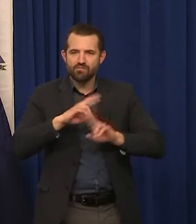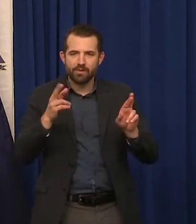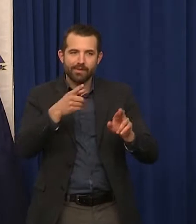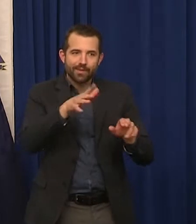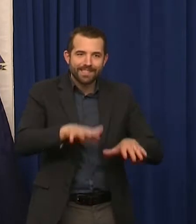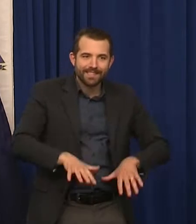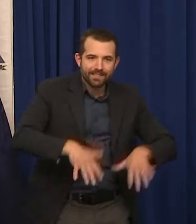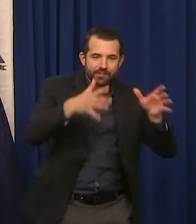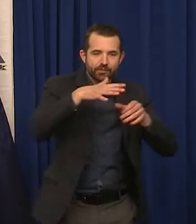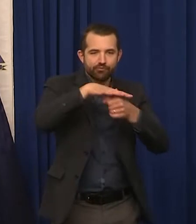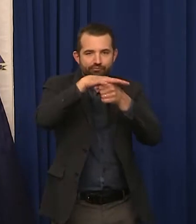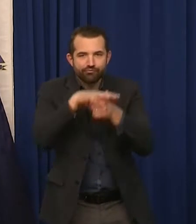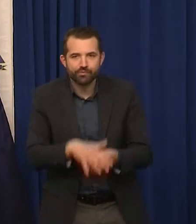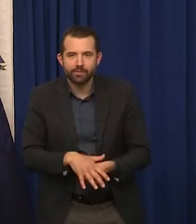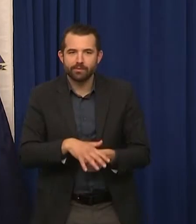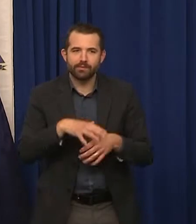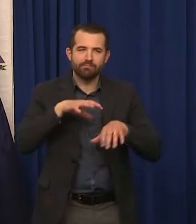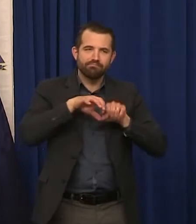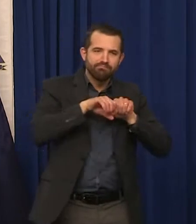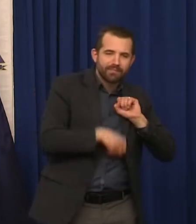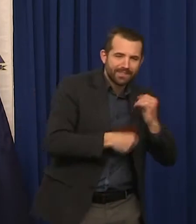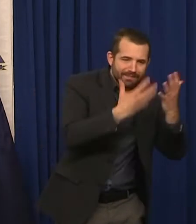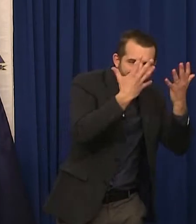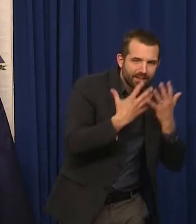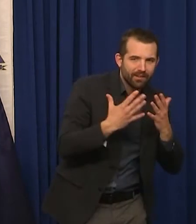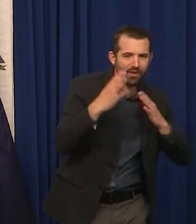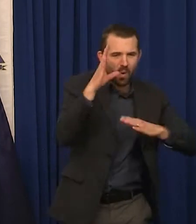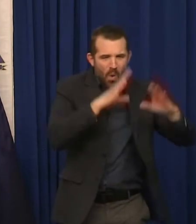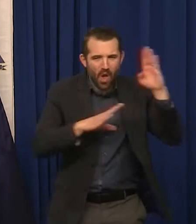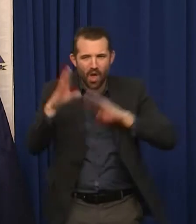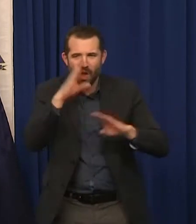we know can come from dealing with COVID-19.